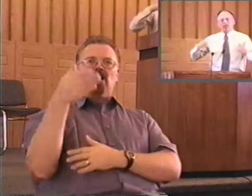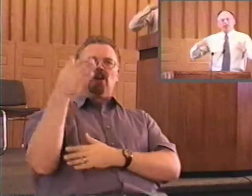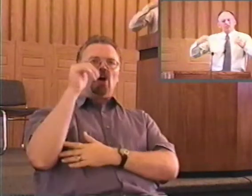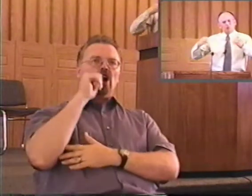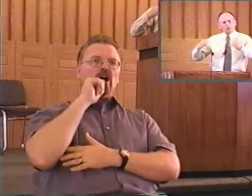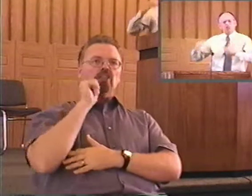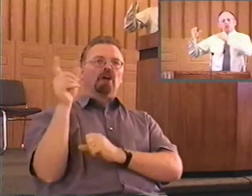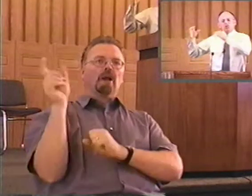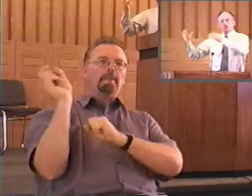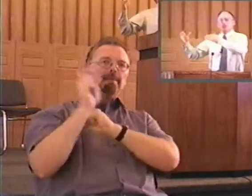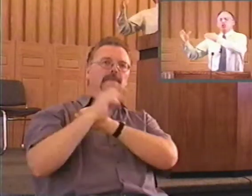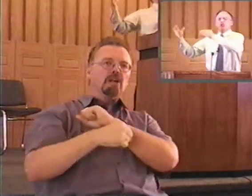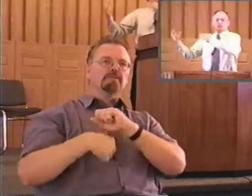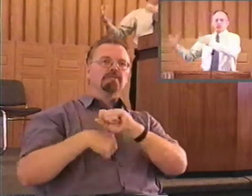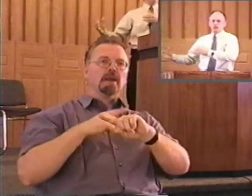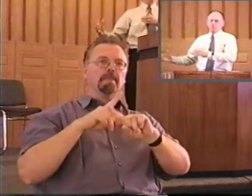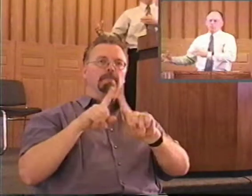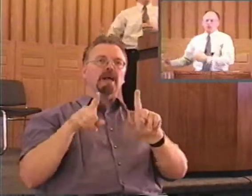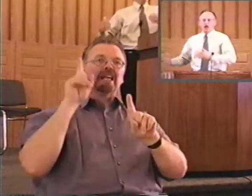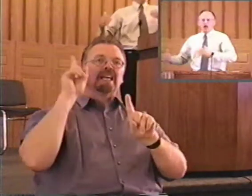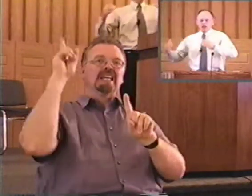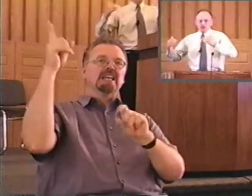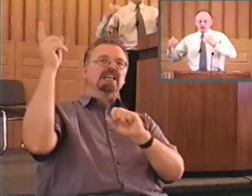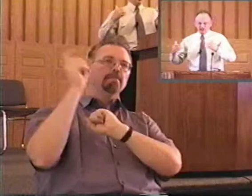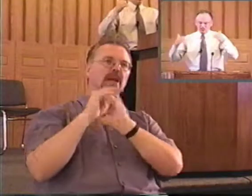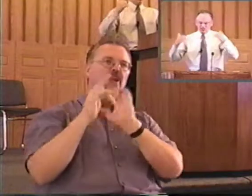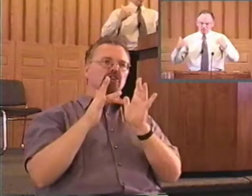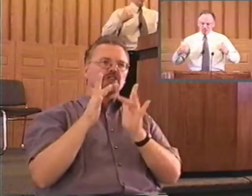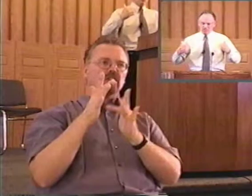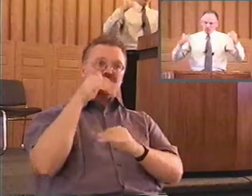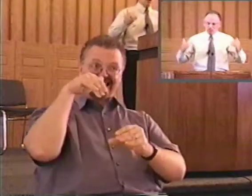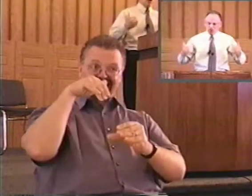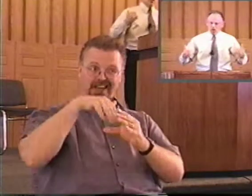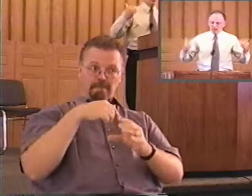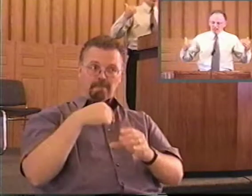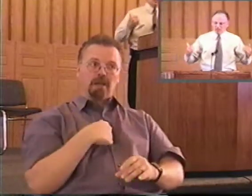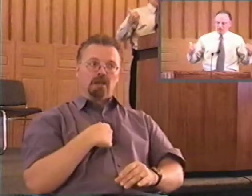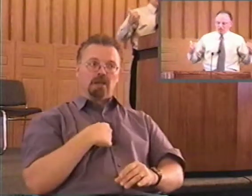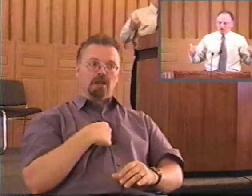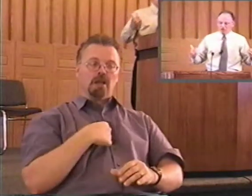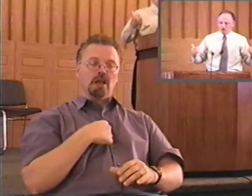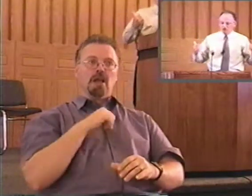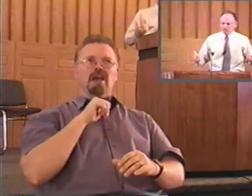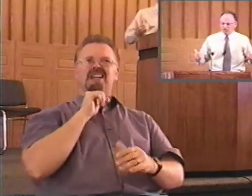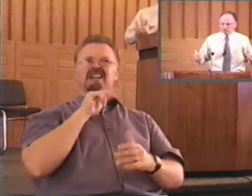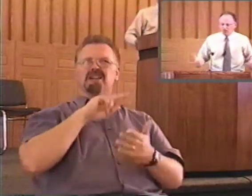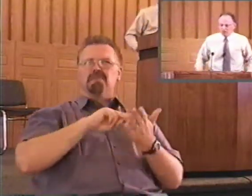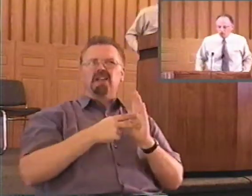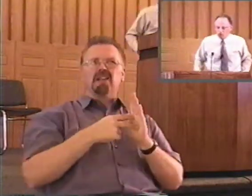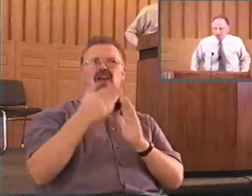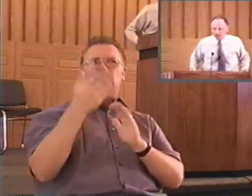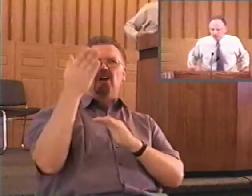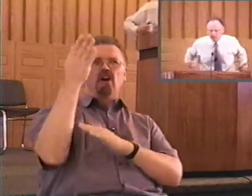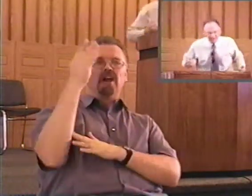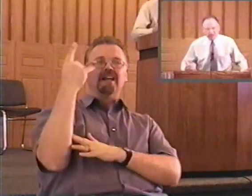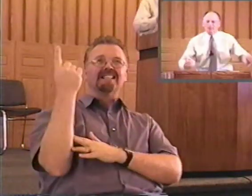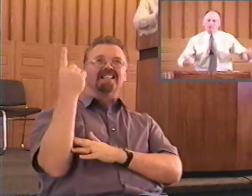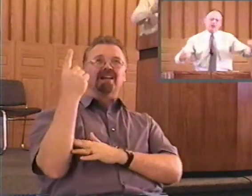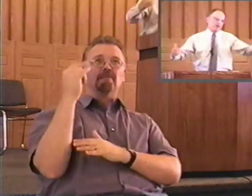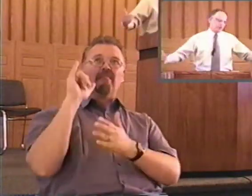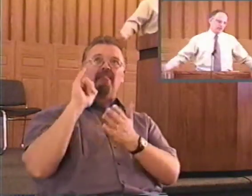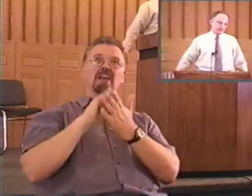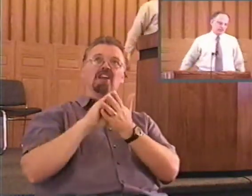me, but He has punished Jesus in me, doesn't mean that God somehow is not somebody who ought